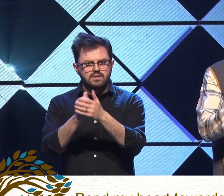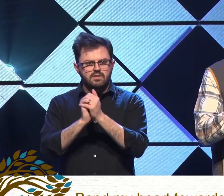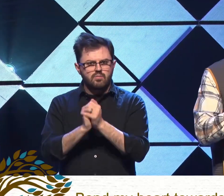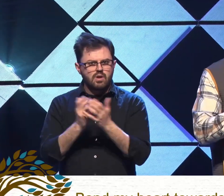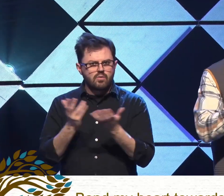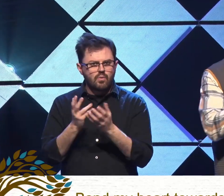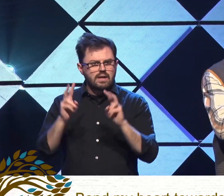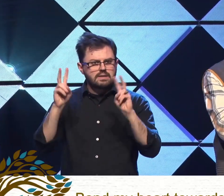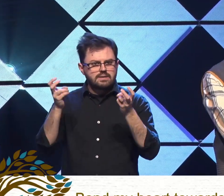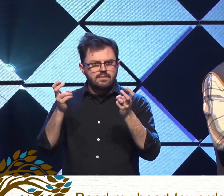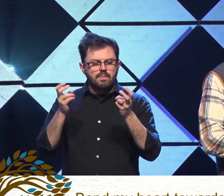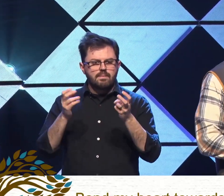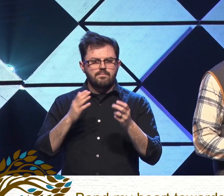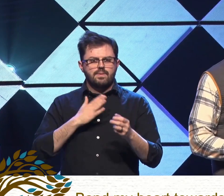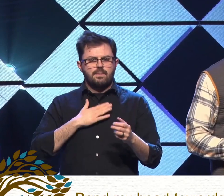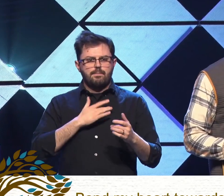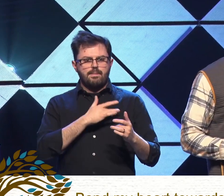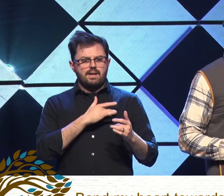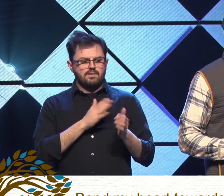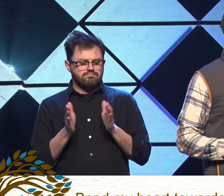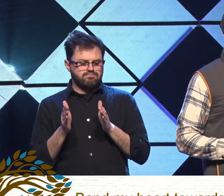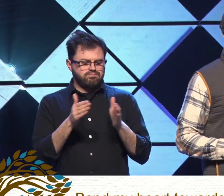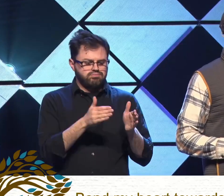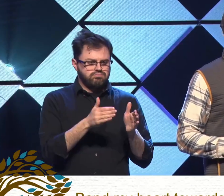so power doesn't break me.